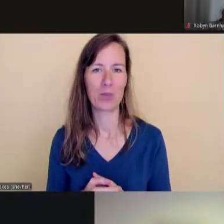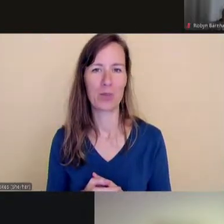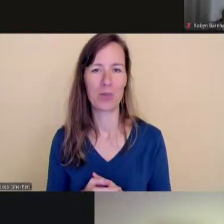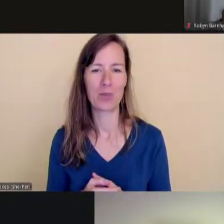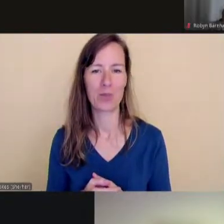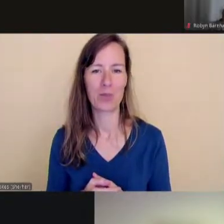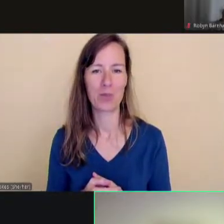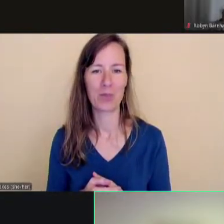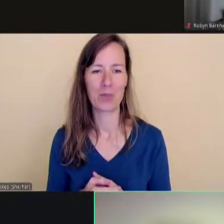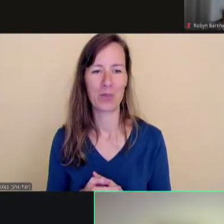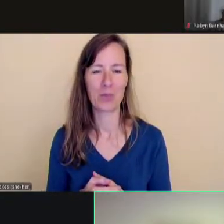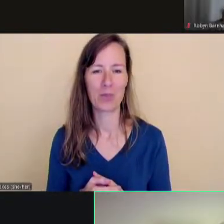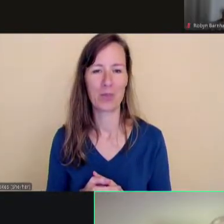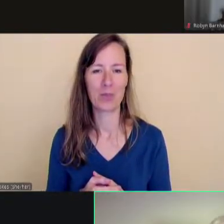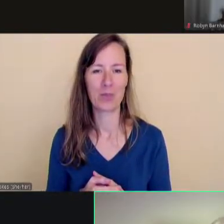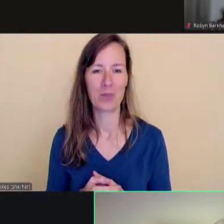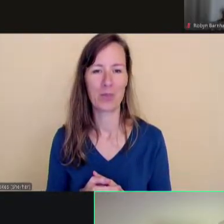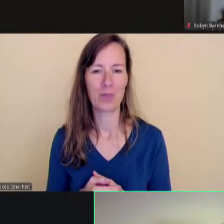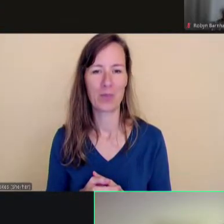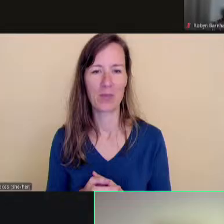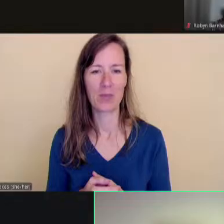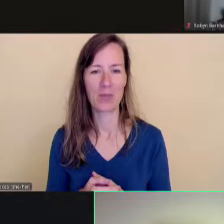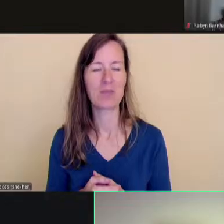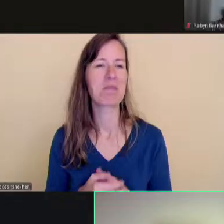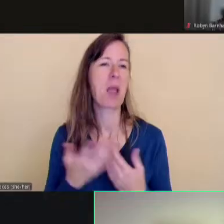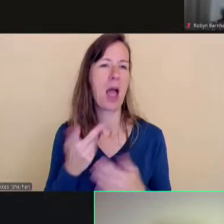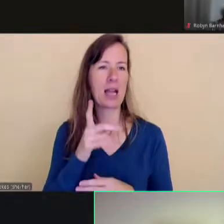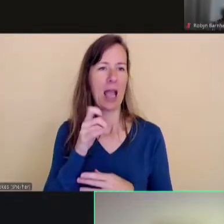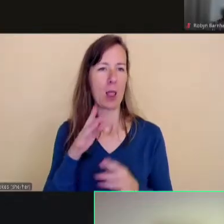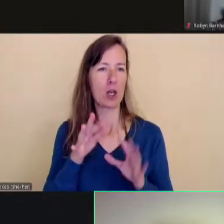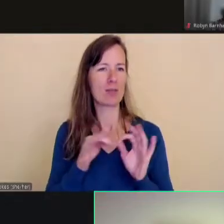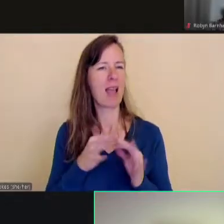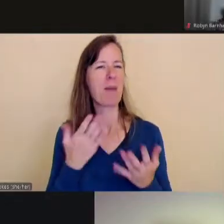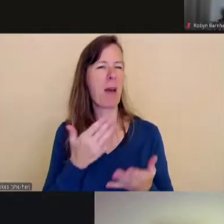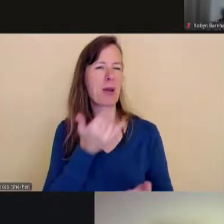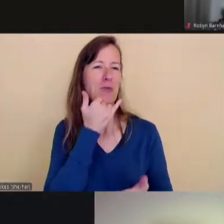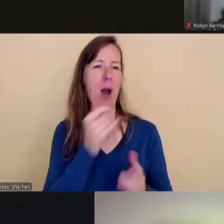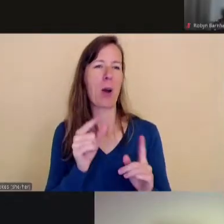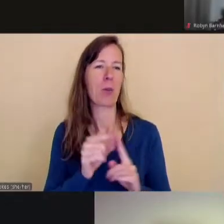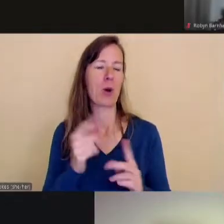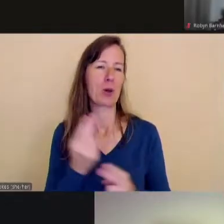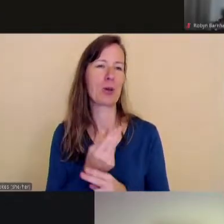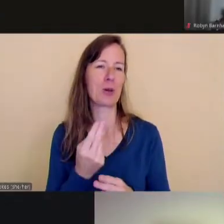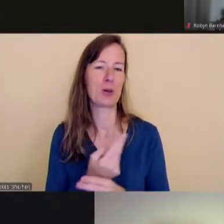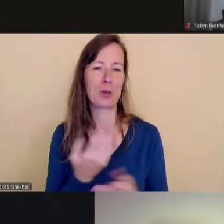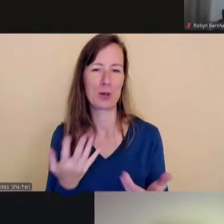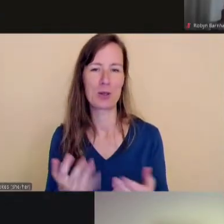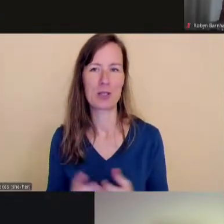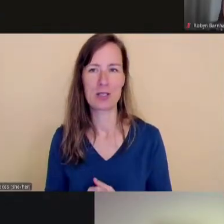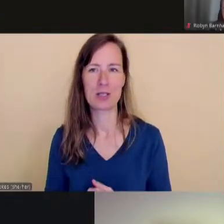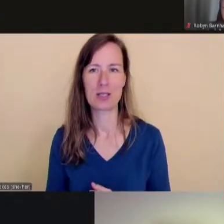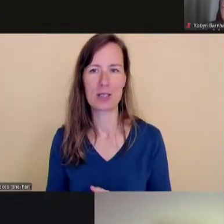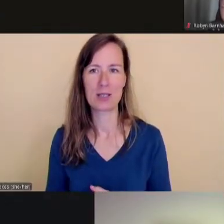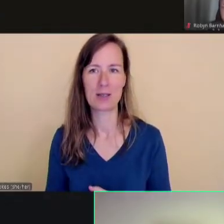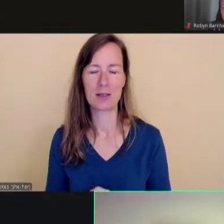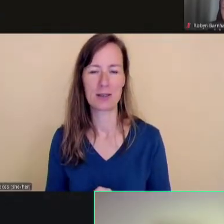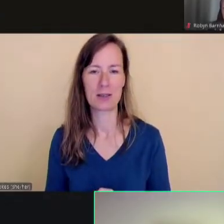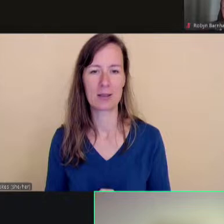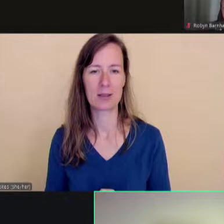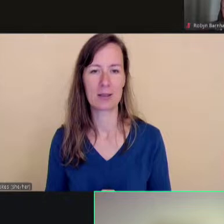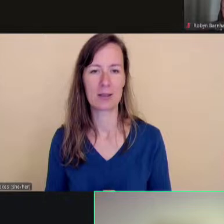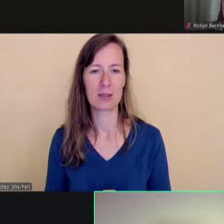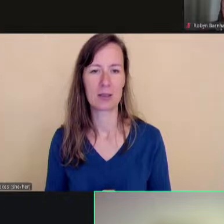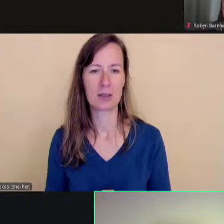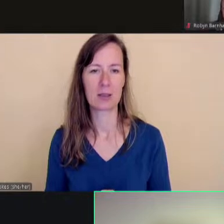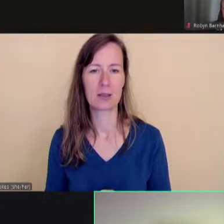What? Maybe that was the wrong word to use. Yeah, go What ahead. I meant- Go ahead. what I And then the vice mayor will, go ahead. I'm sorry.